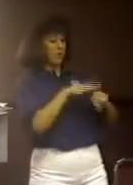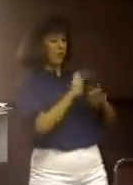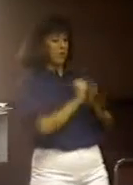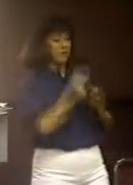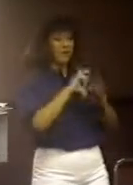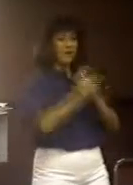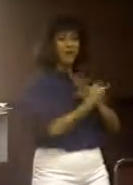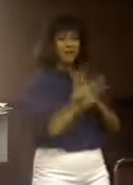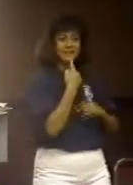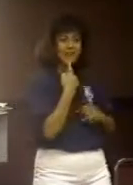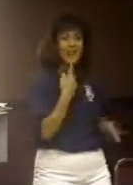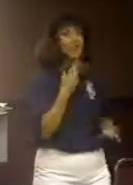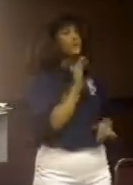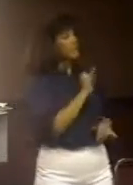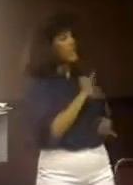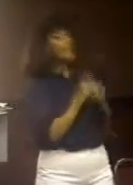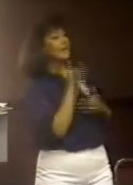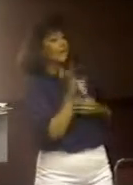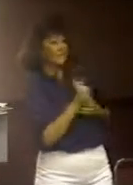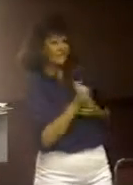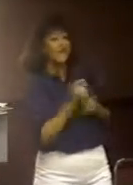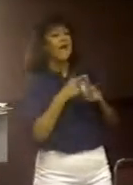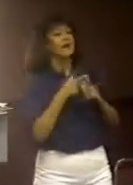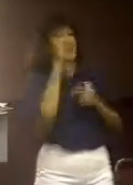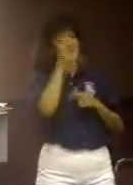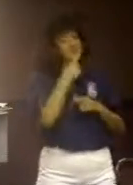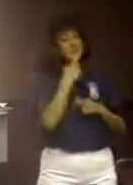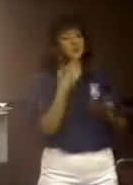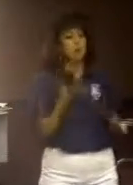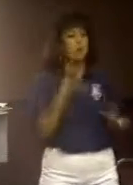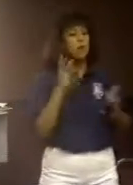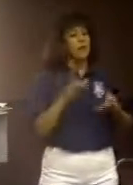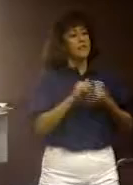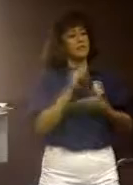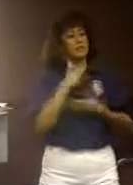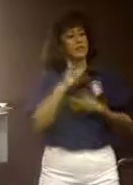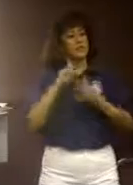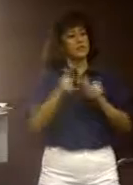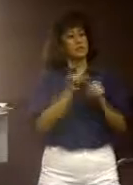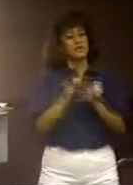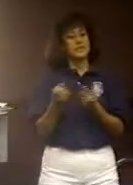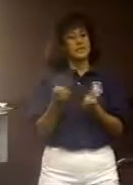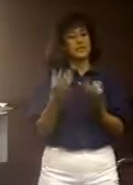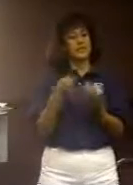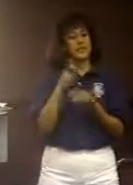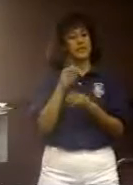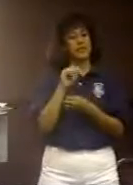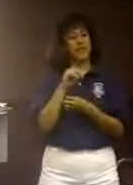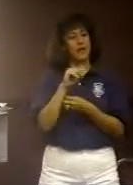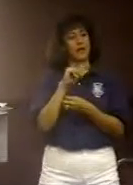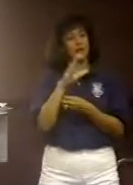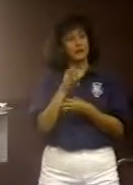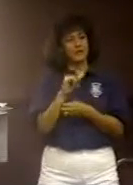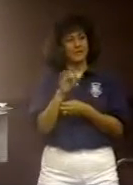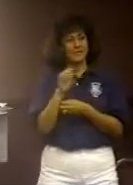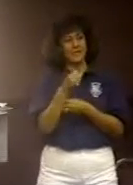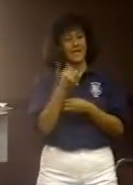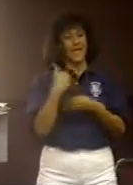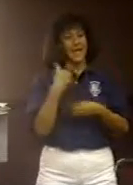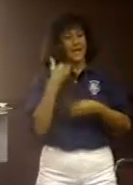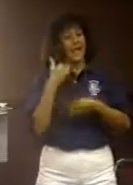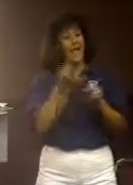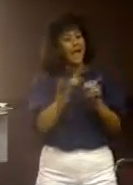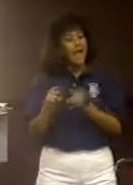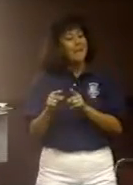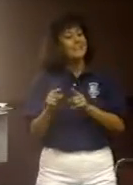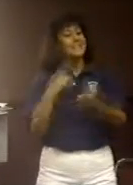this panel say, yeah, it is. And then he says, well, this has just as many fallacies as signing